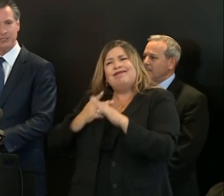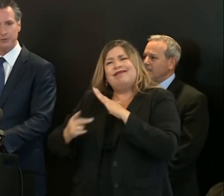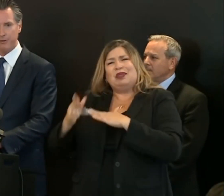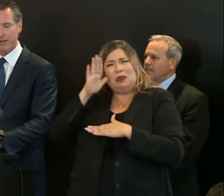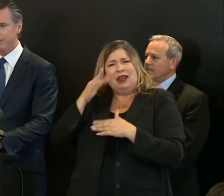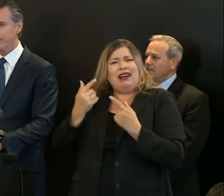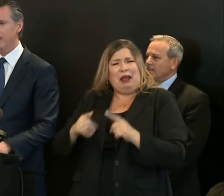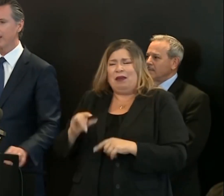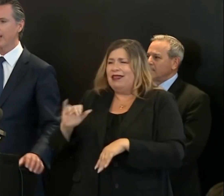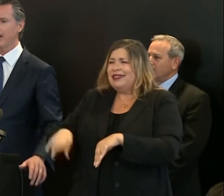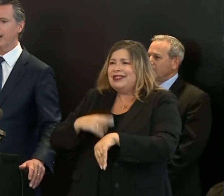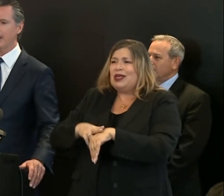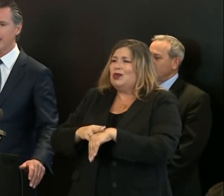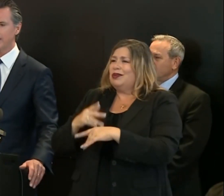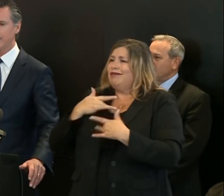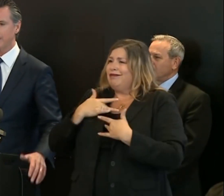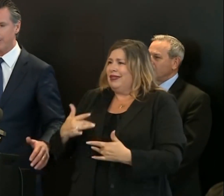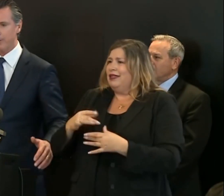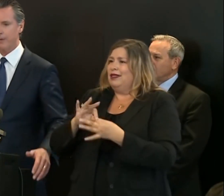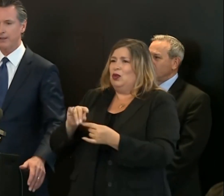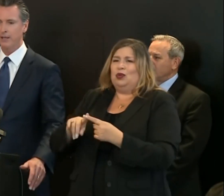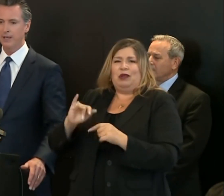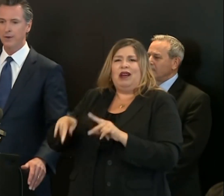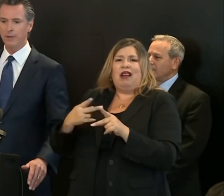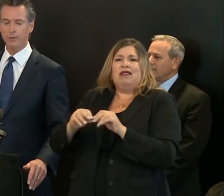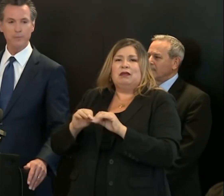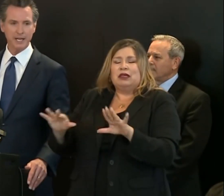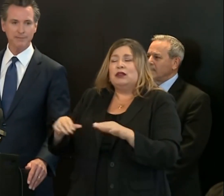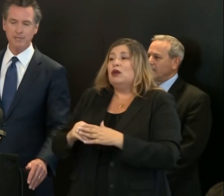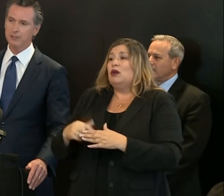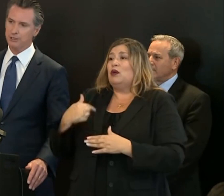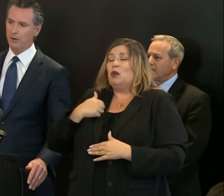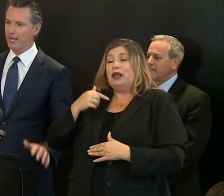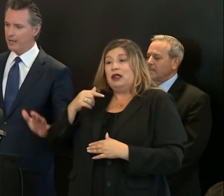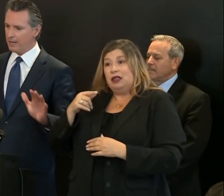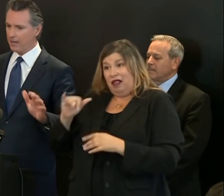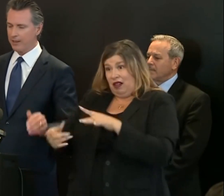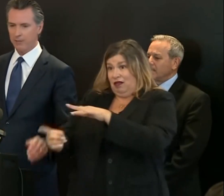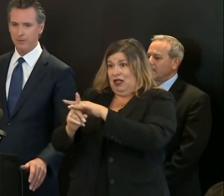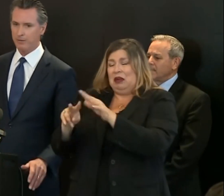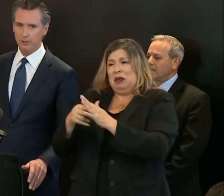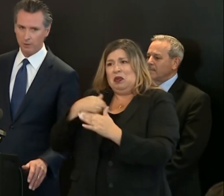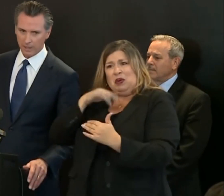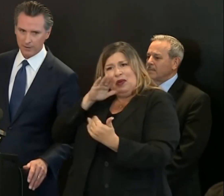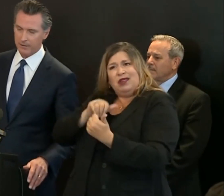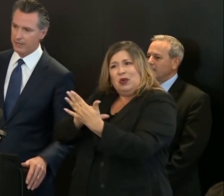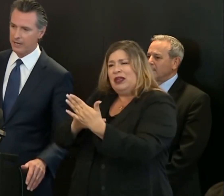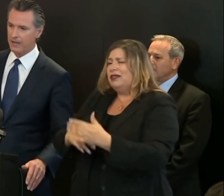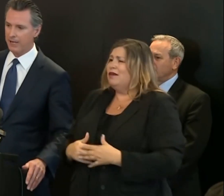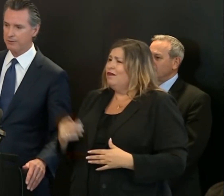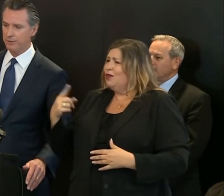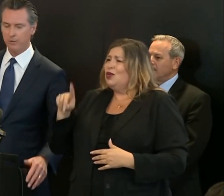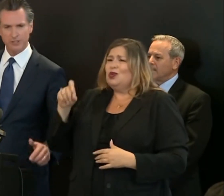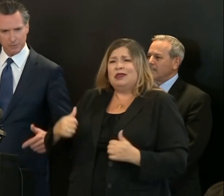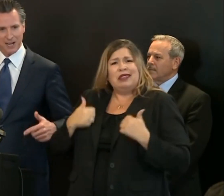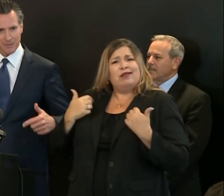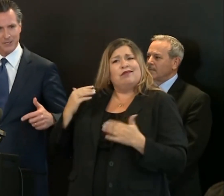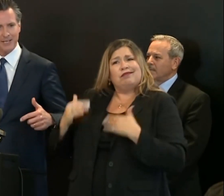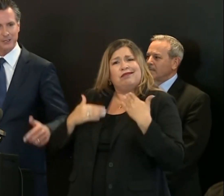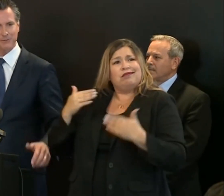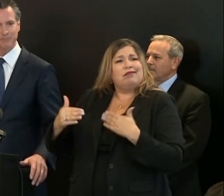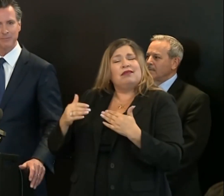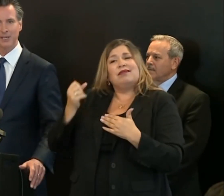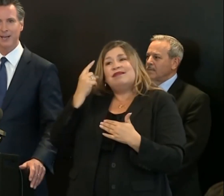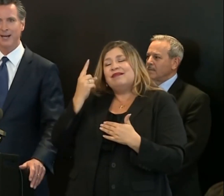It's a natural thing. And invariably, we will meet it. And so I think people should go on their day-to-day lives with some